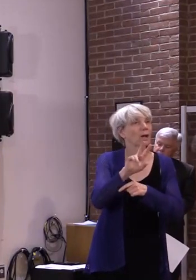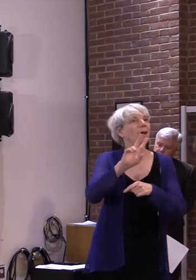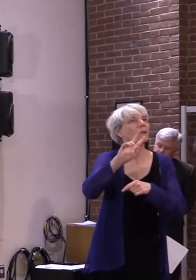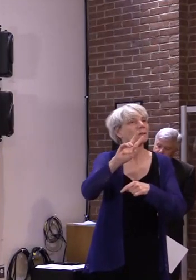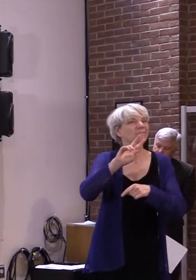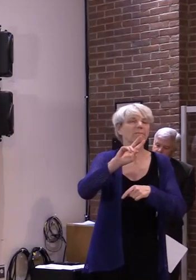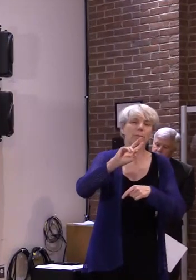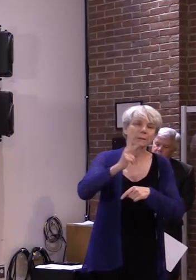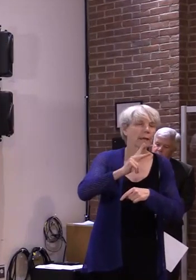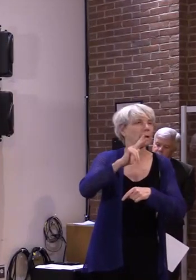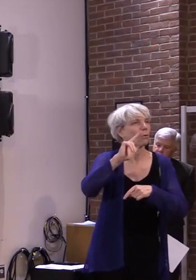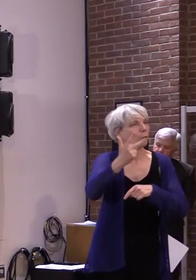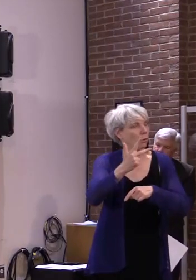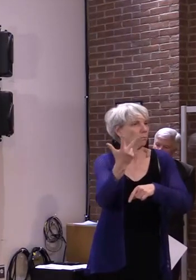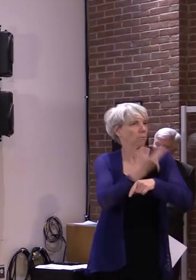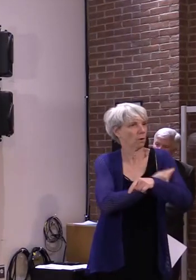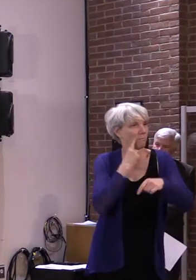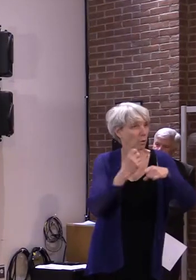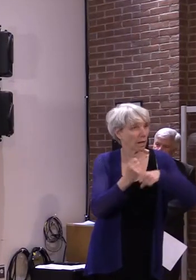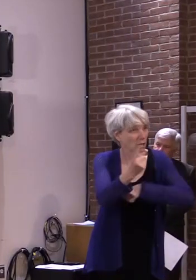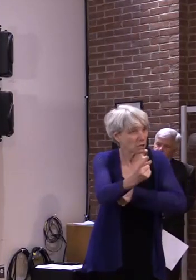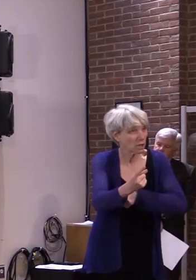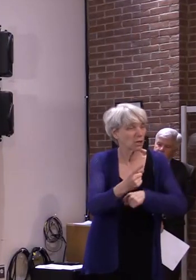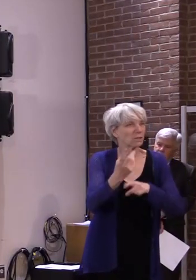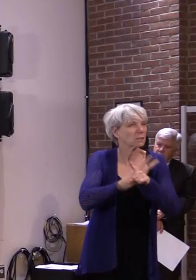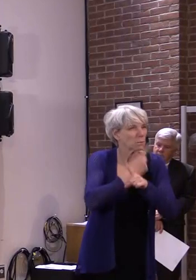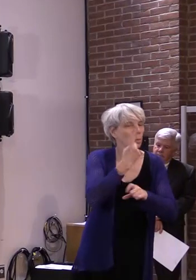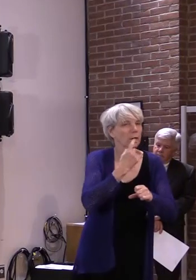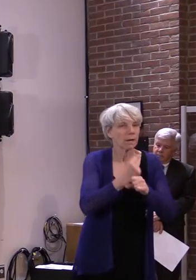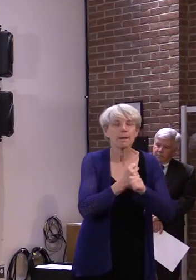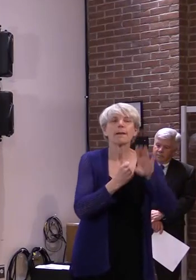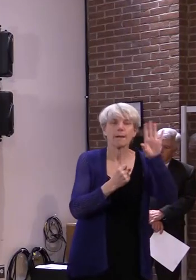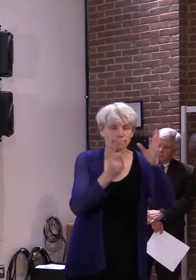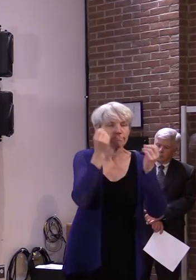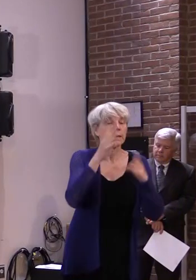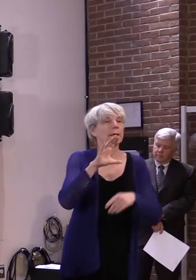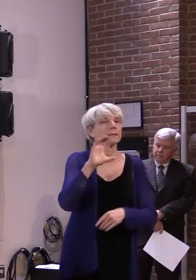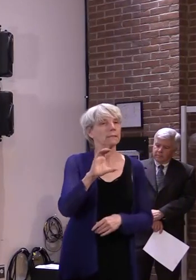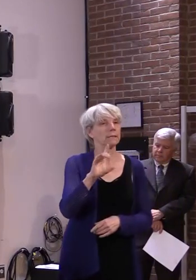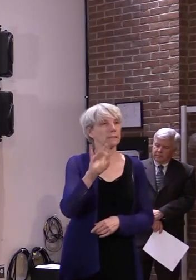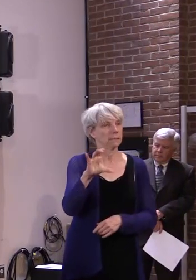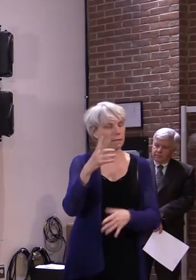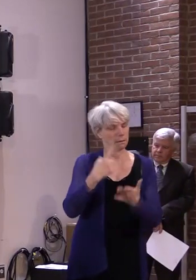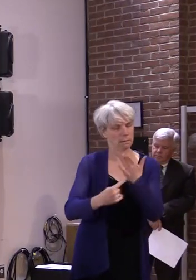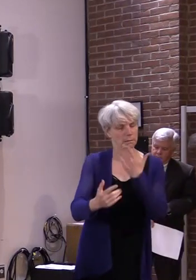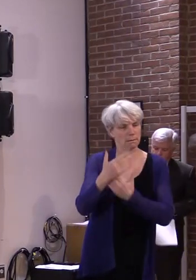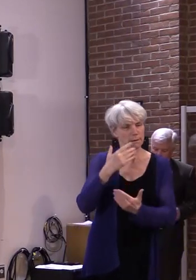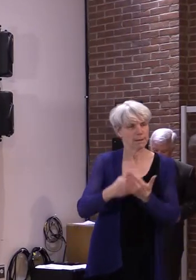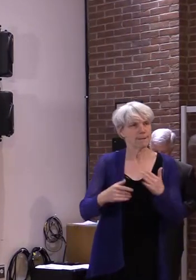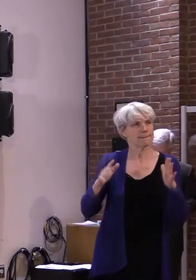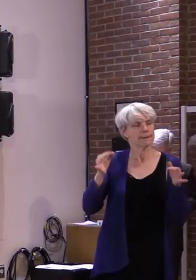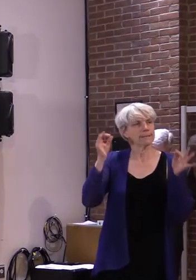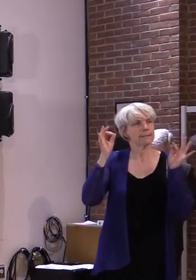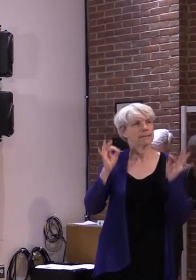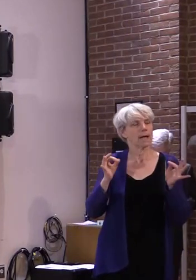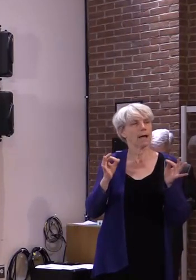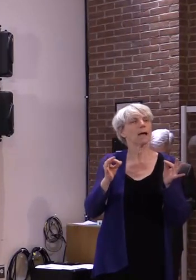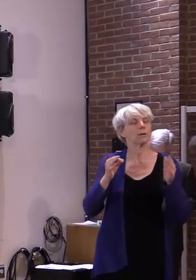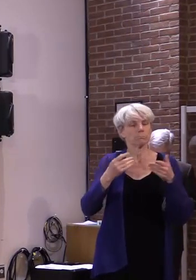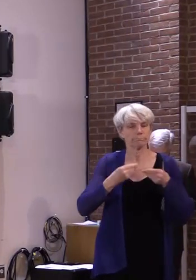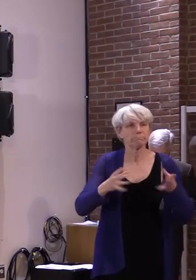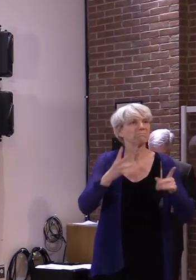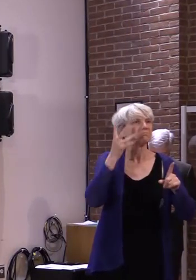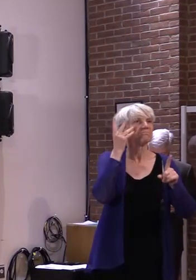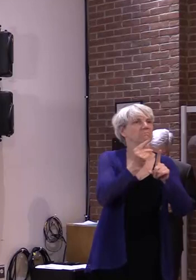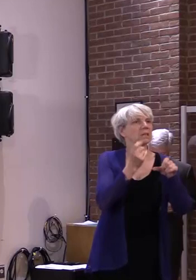advisory committee discussed this recently and has not yet come to any conclusions, except that they are